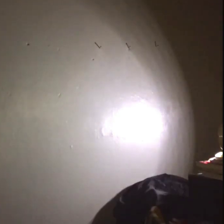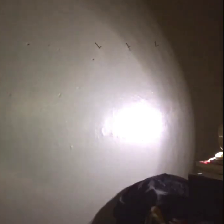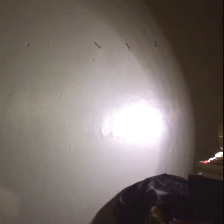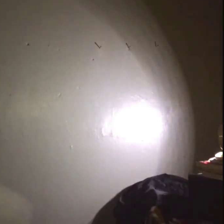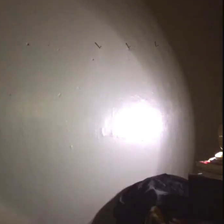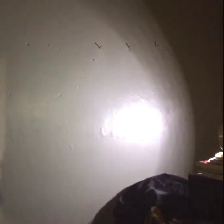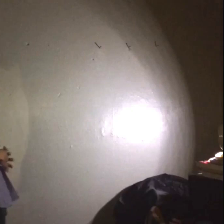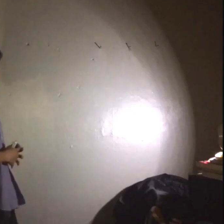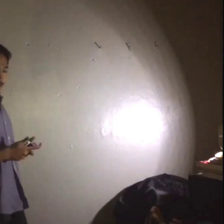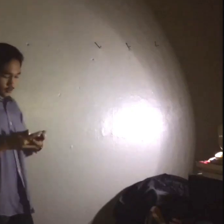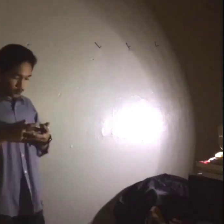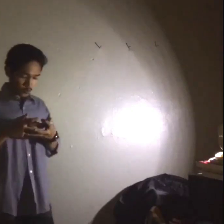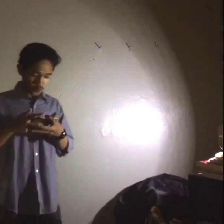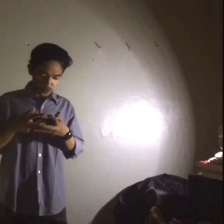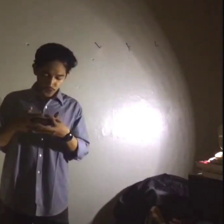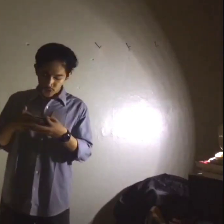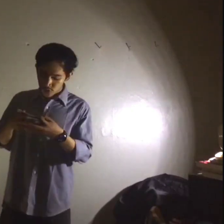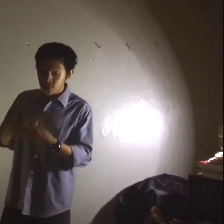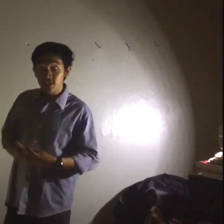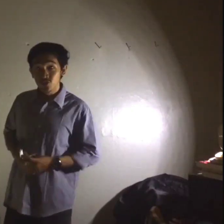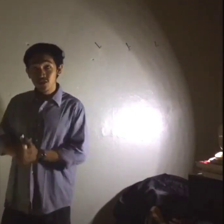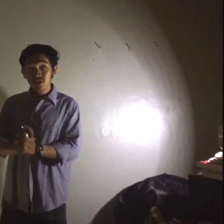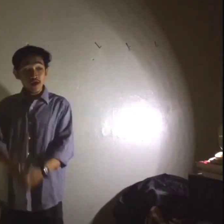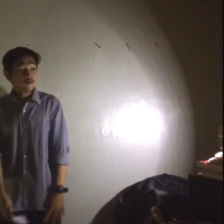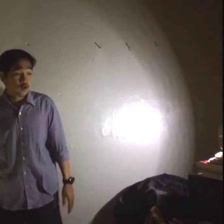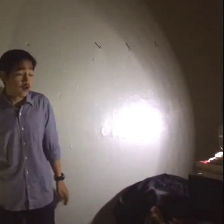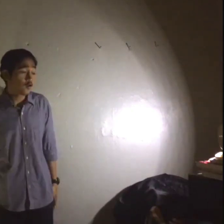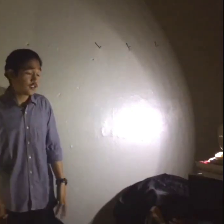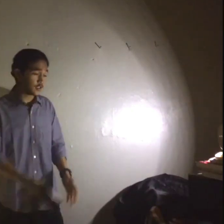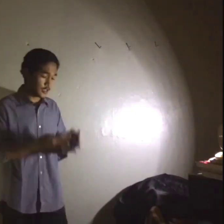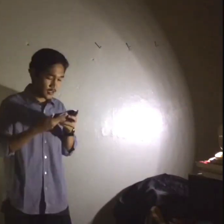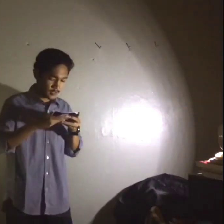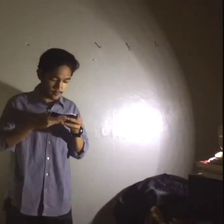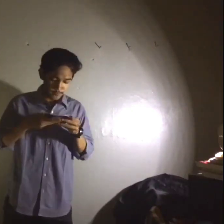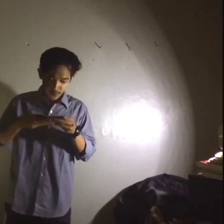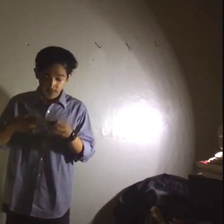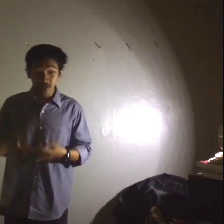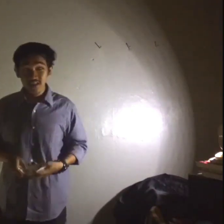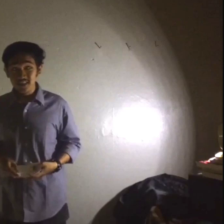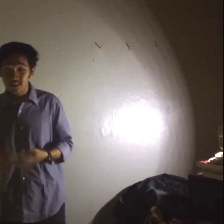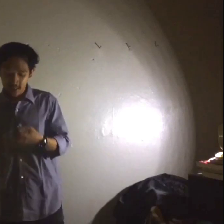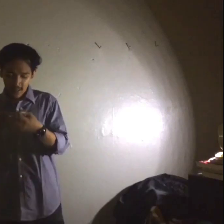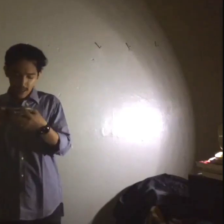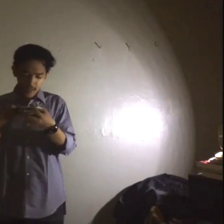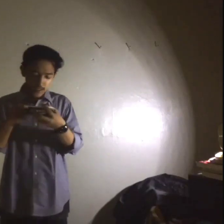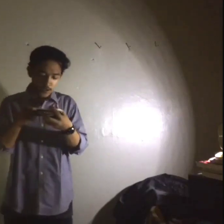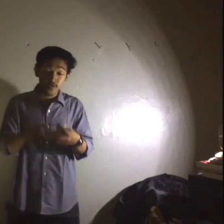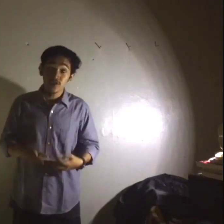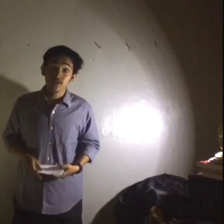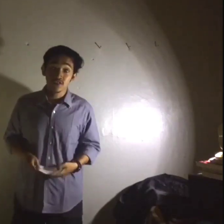Give an applause to Miss Dinda. So, thank you, Miss Dinda, for your knowledge. And the next agenda of today's